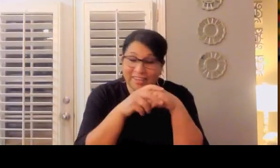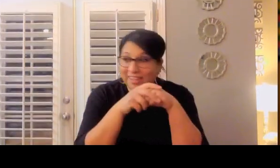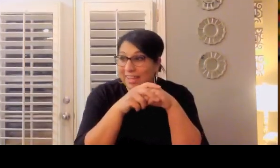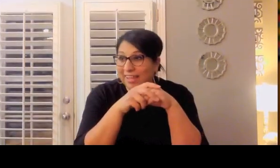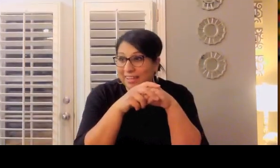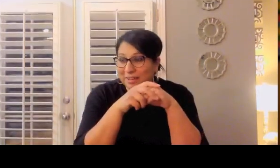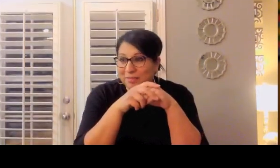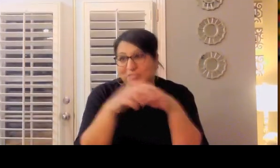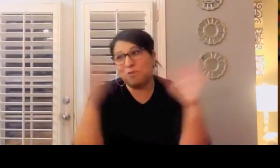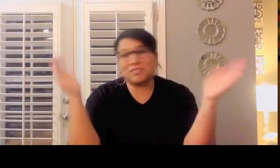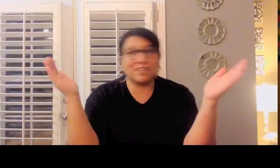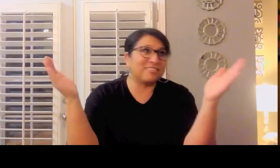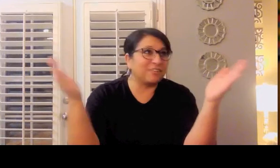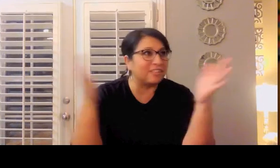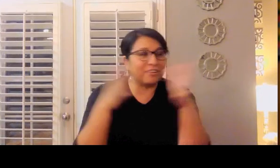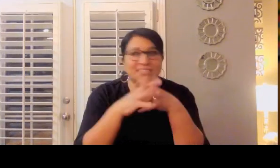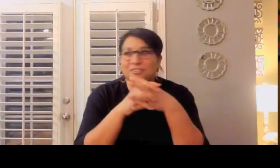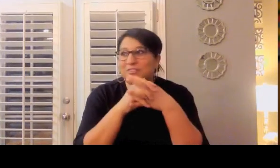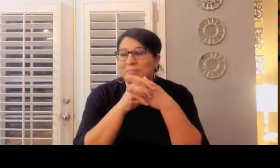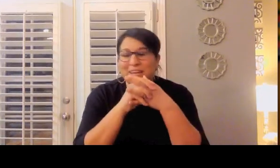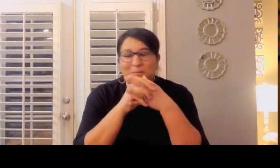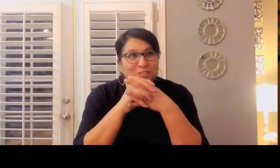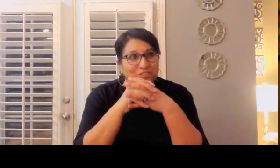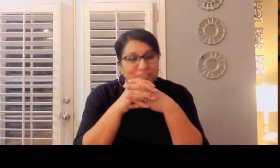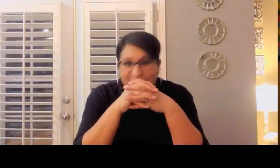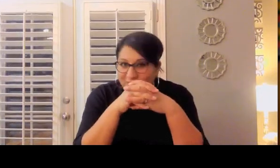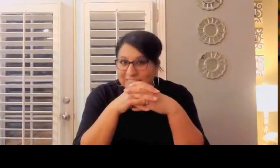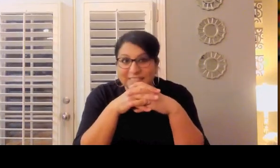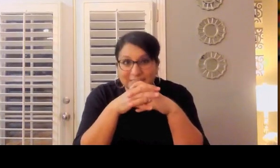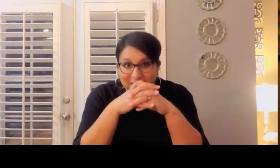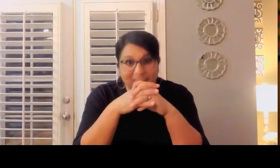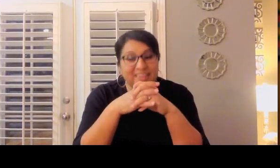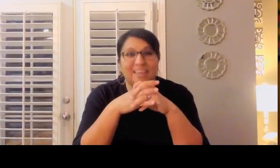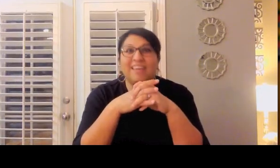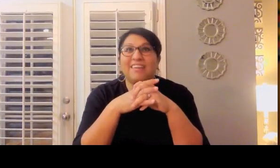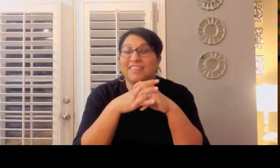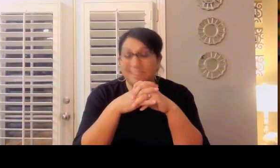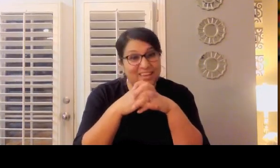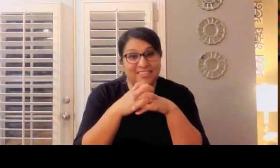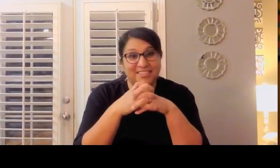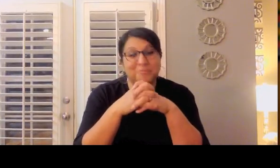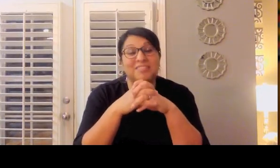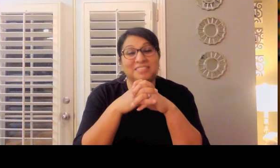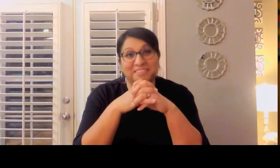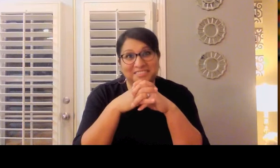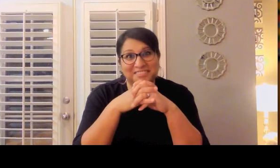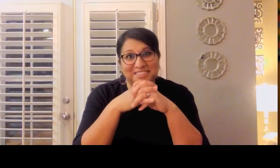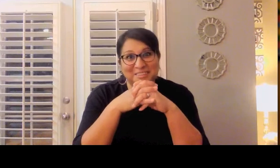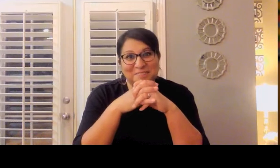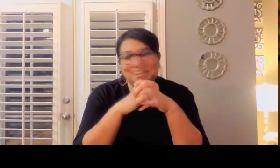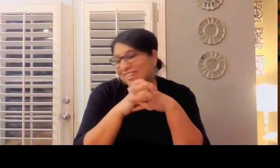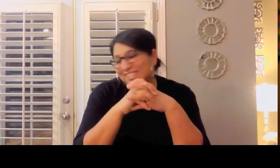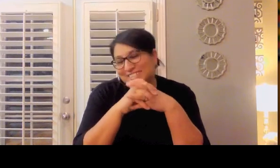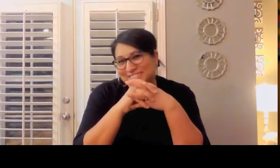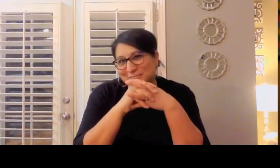oven. Oh, and these oversized cookie trays. So man, we were churning out cookies day and night. It was mm-hmm. nuts. Like